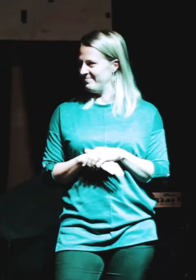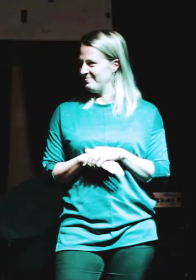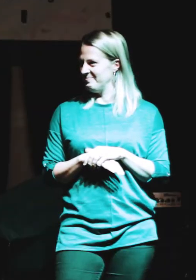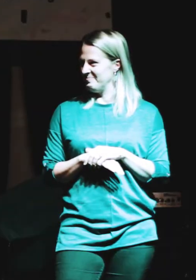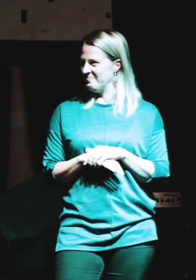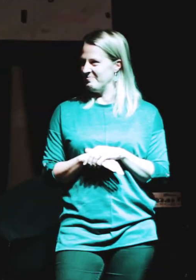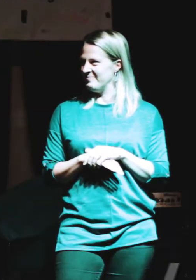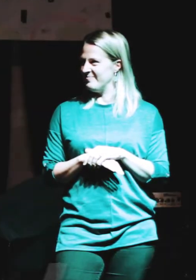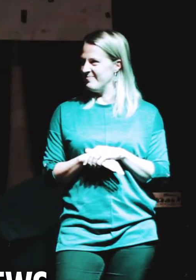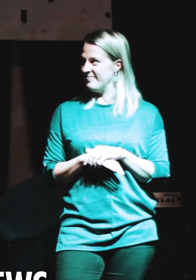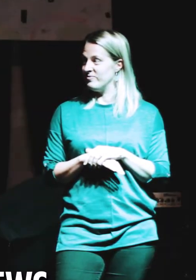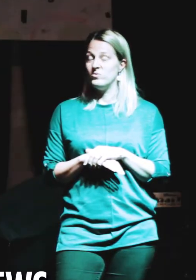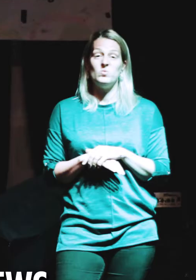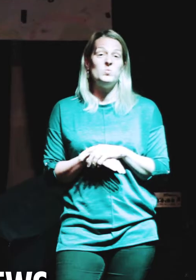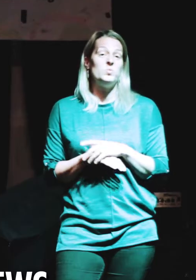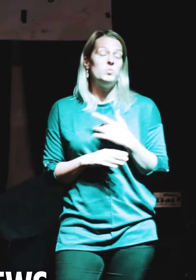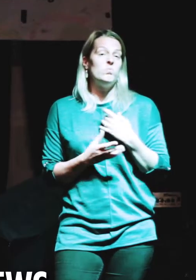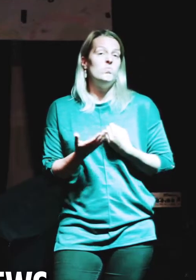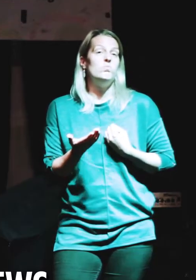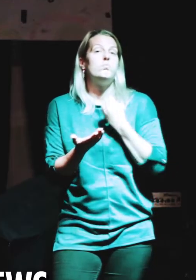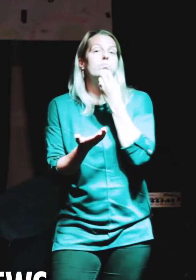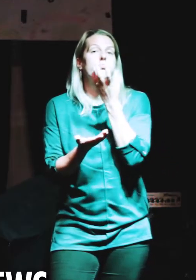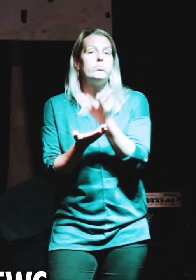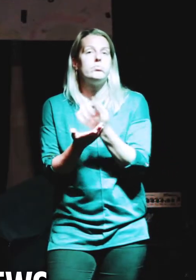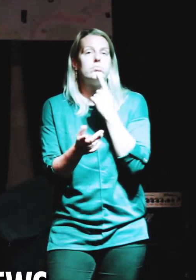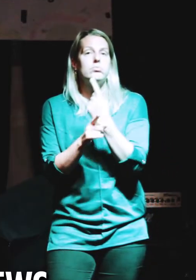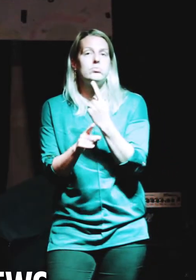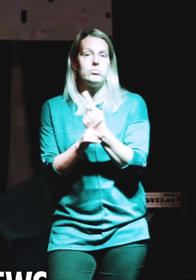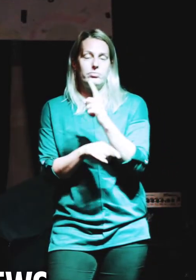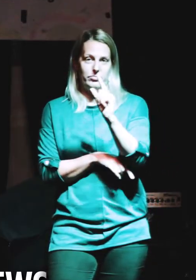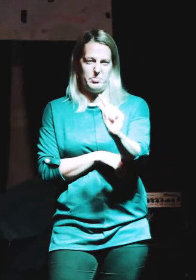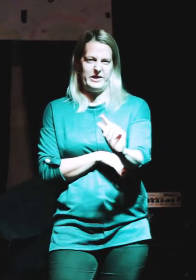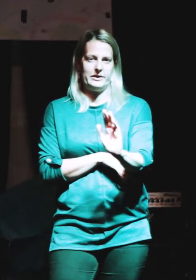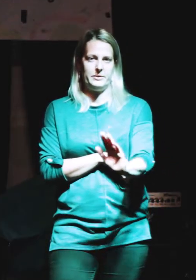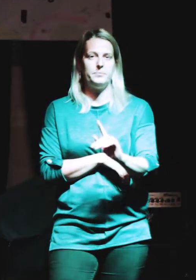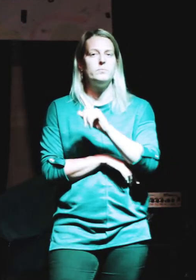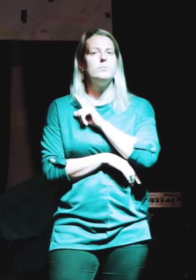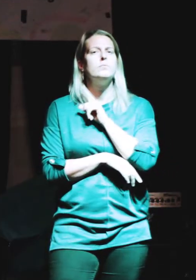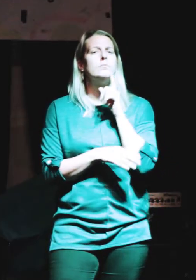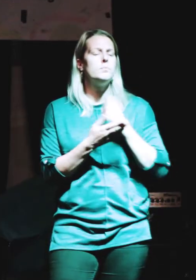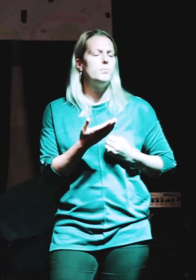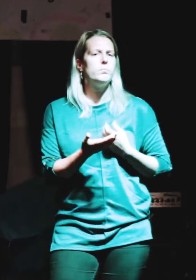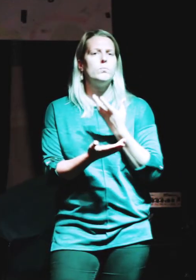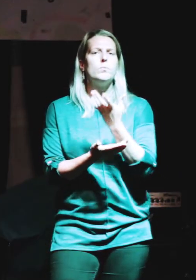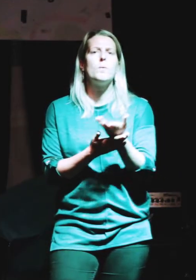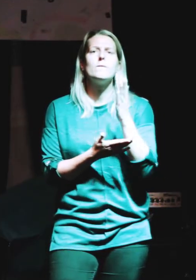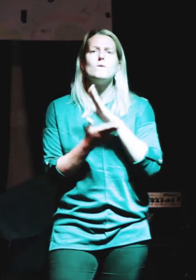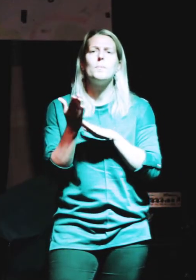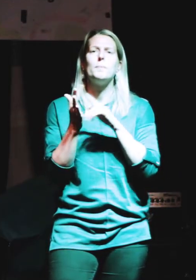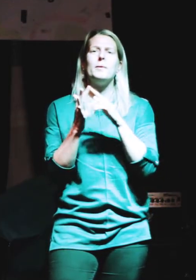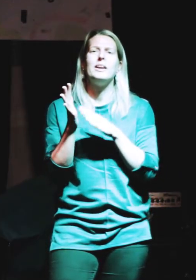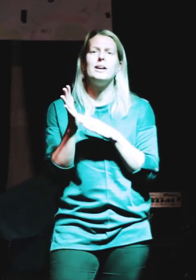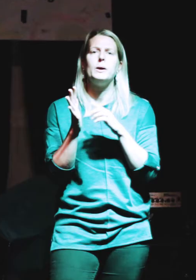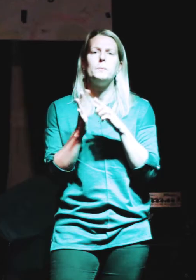So, yeah, I just want to, like, talk about this poem a bit. So, like, it's really weird. So this poem kind of came from a meme. Like, does anyone know that,